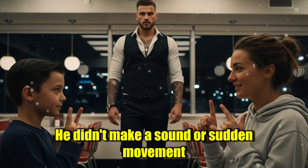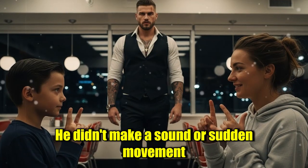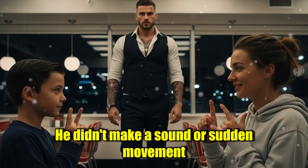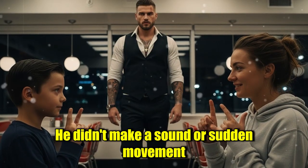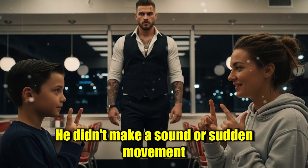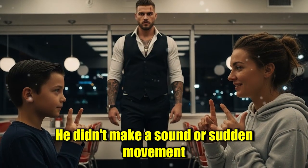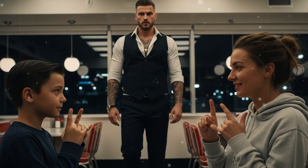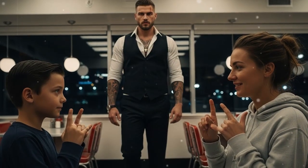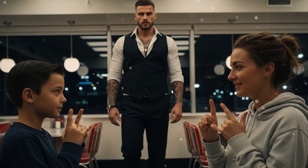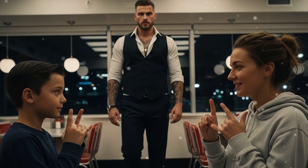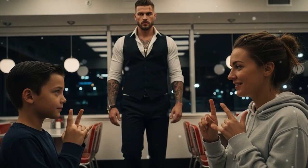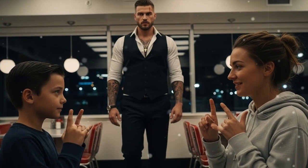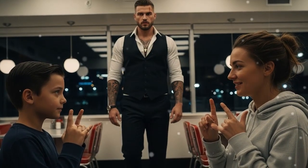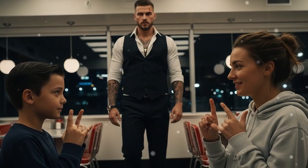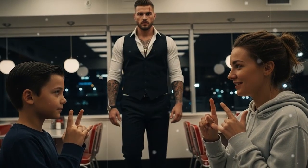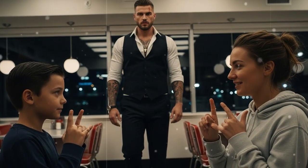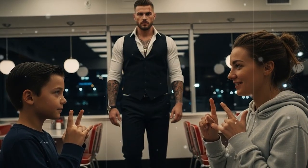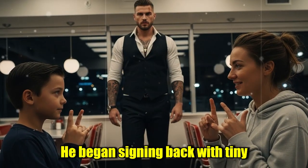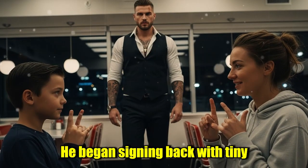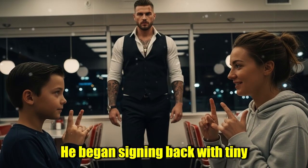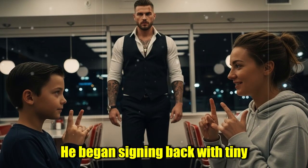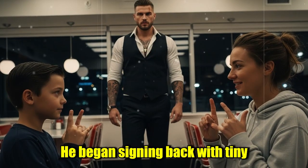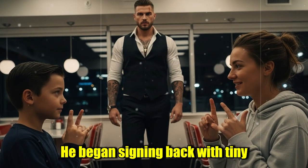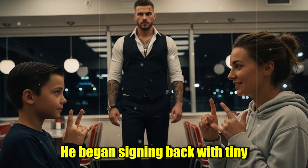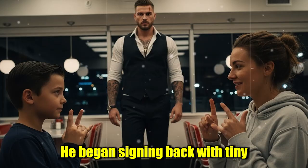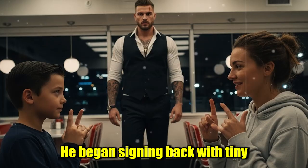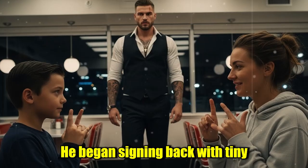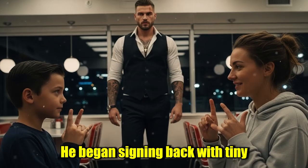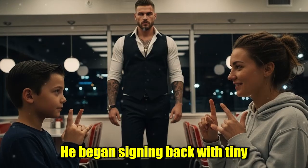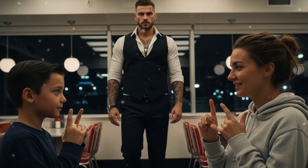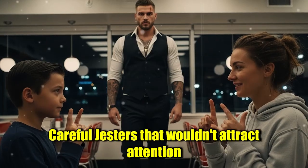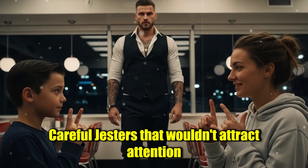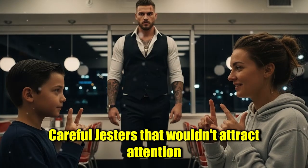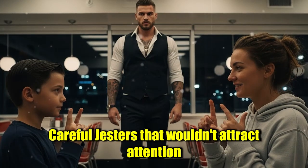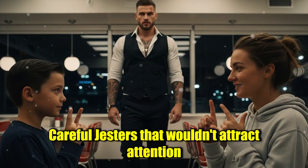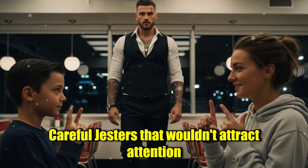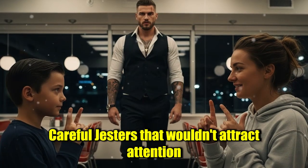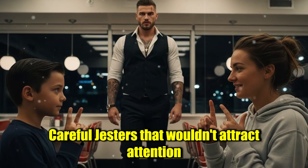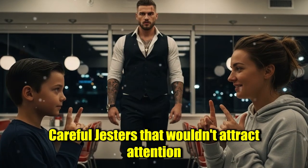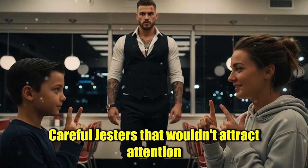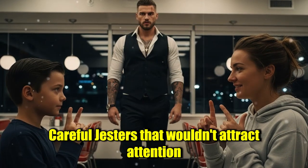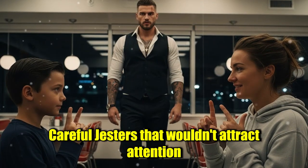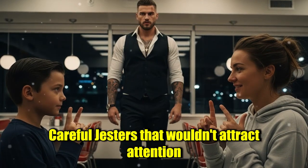or sudden movement. Instead, he began signing back with tiny, careful gestures that wouldn't attract